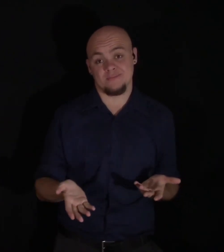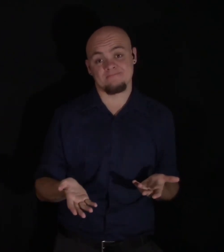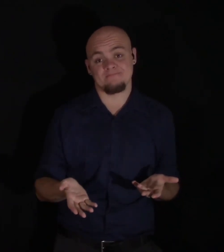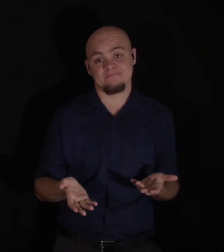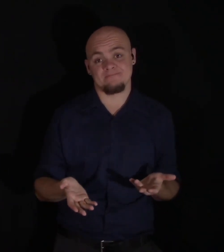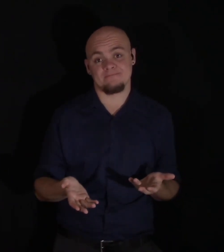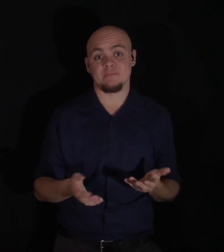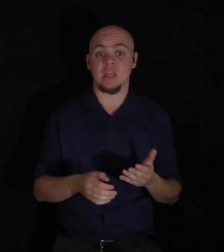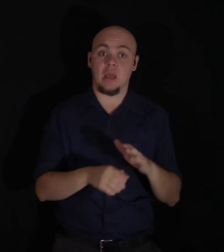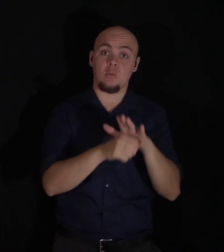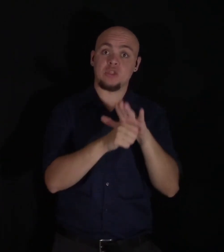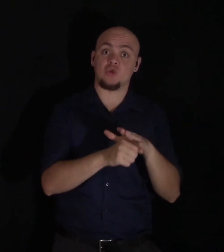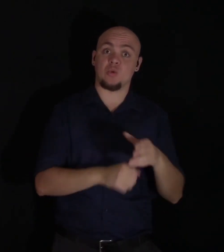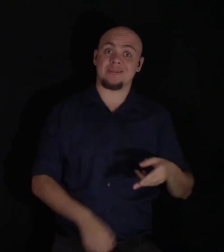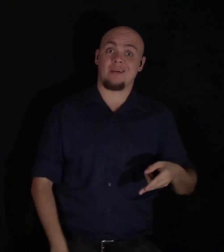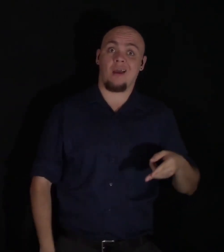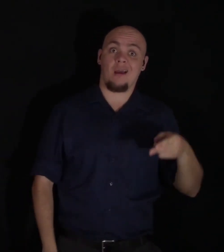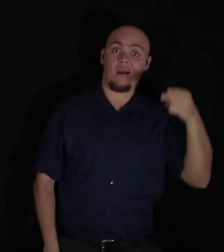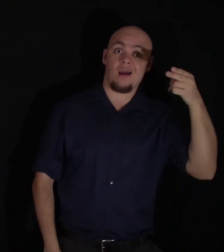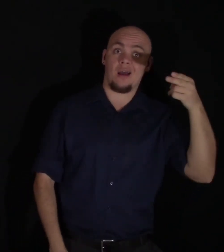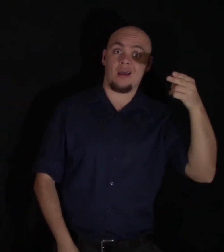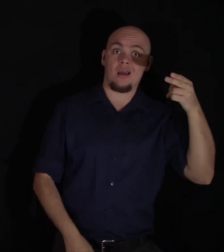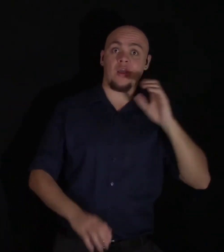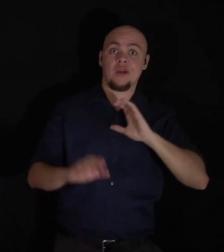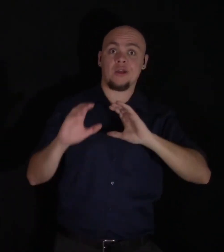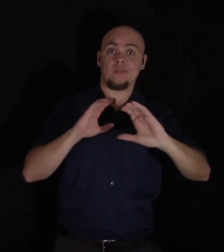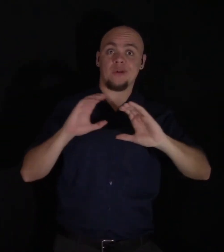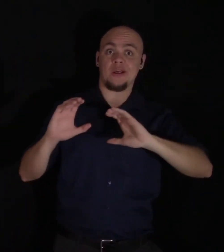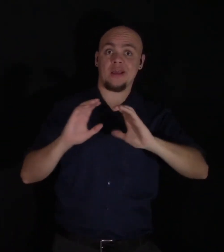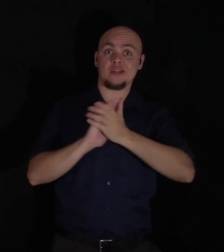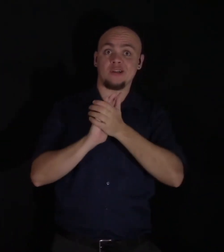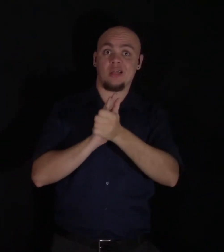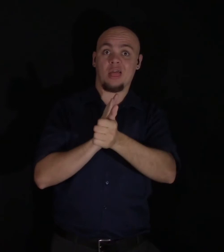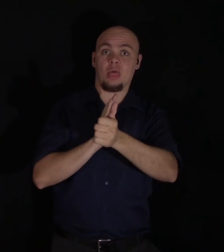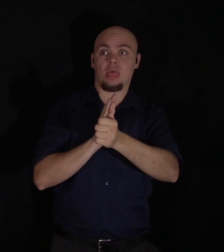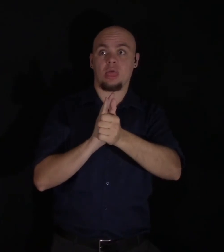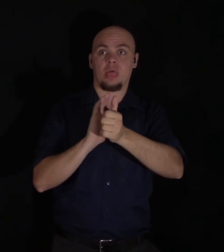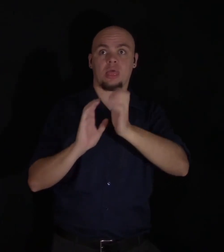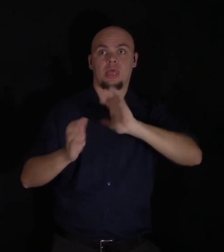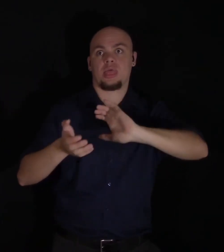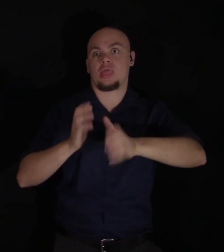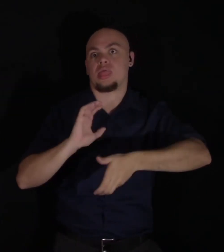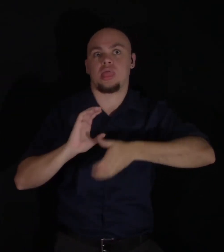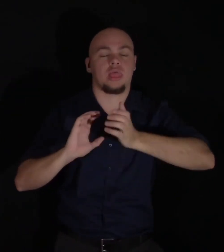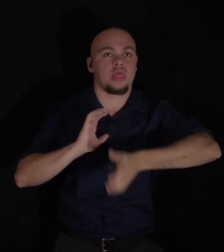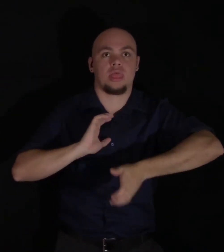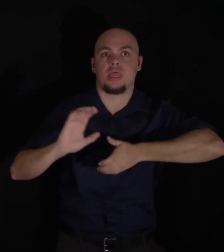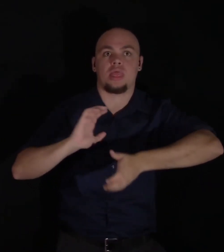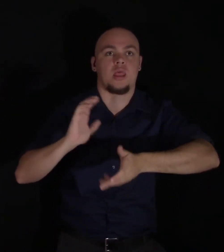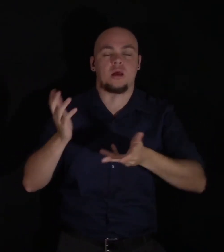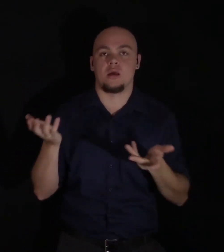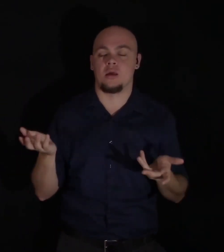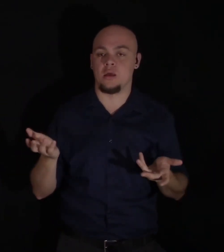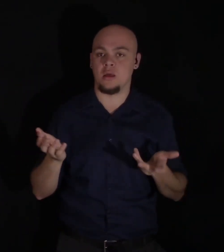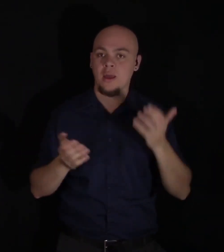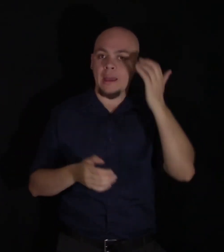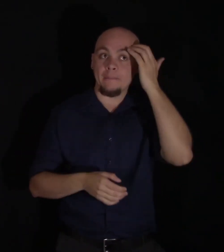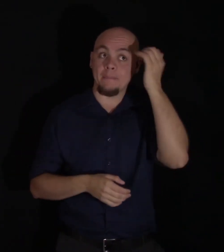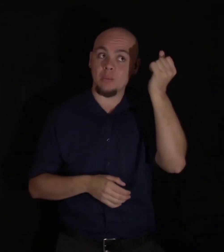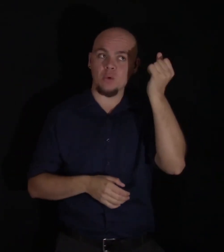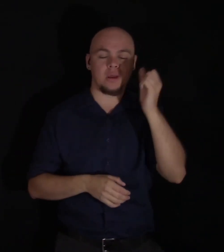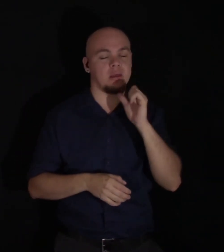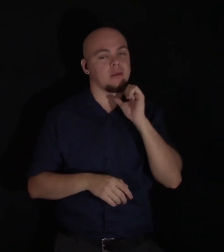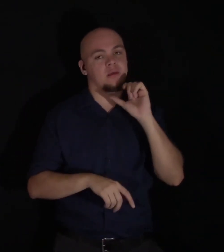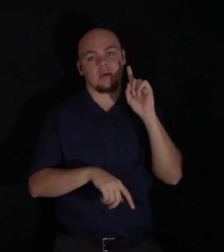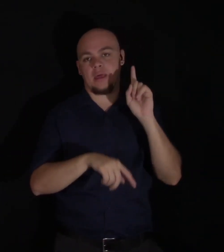And when stress goes up, human communication gets a whole lot worse. Memory is unreliable.